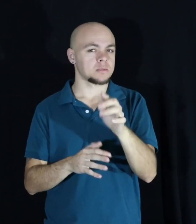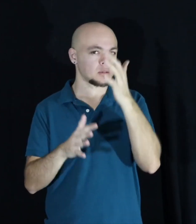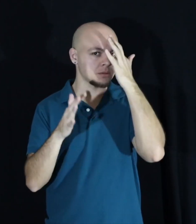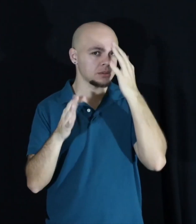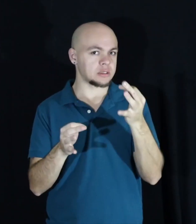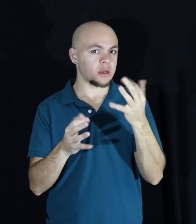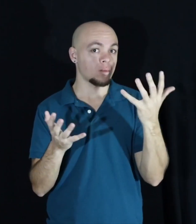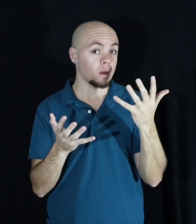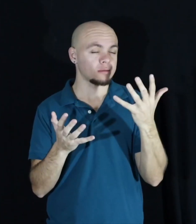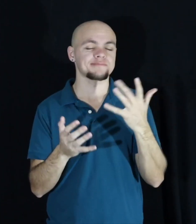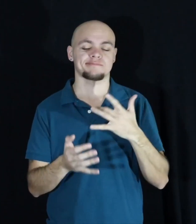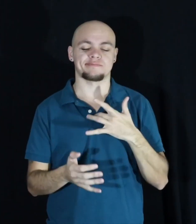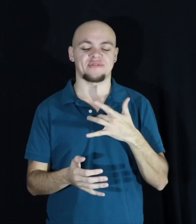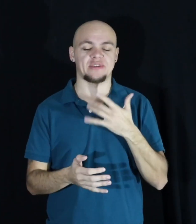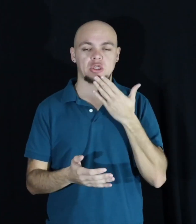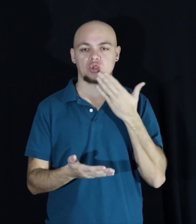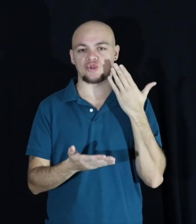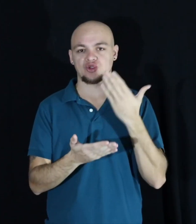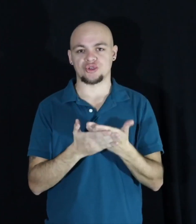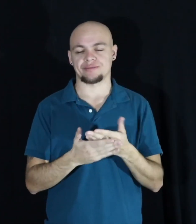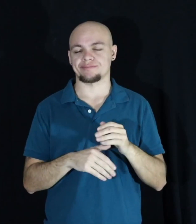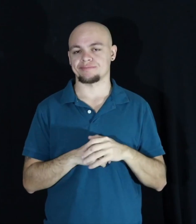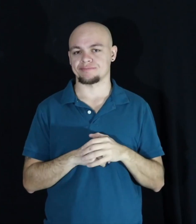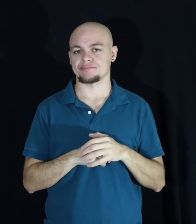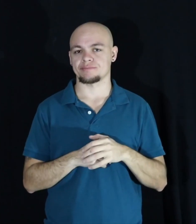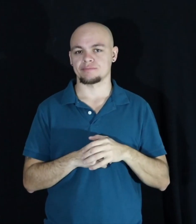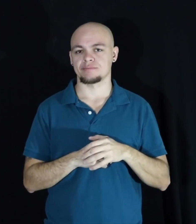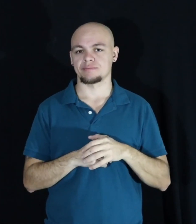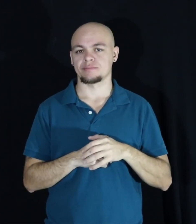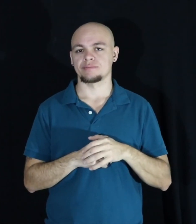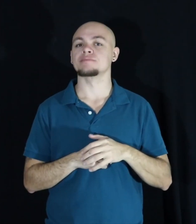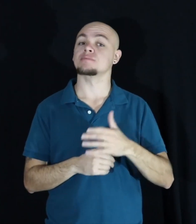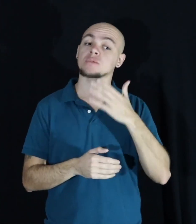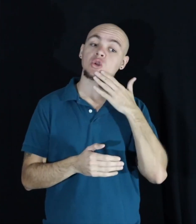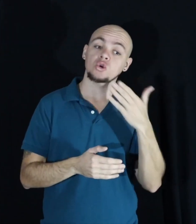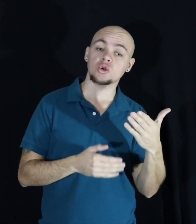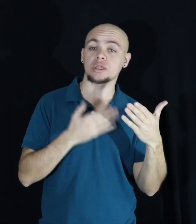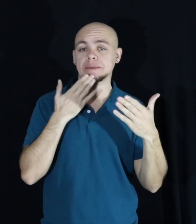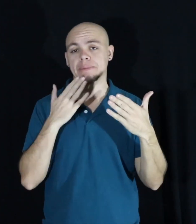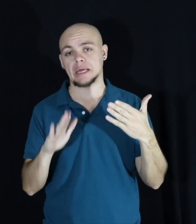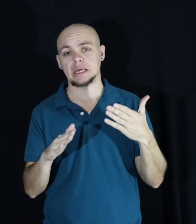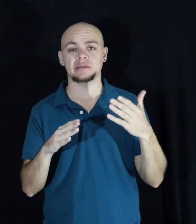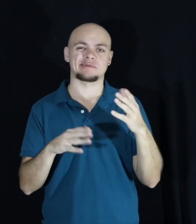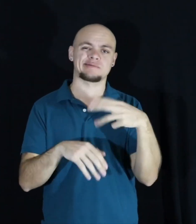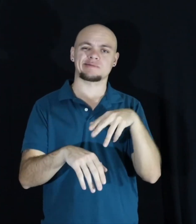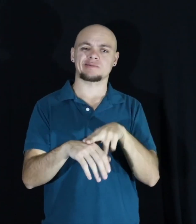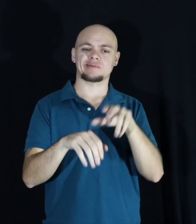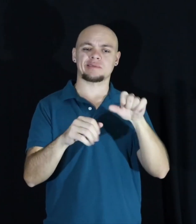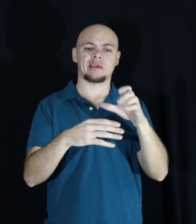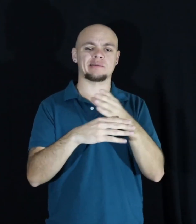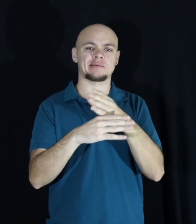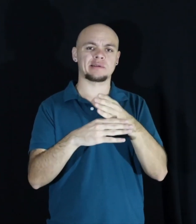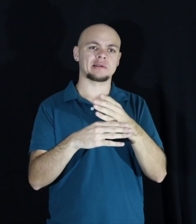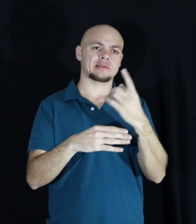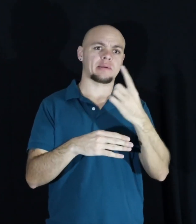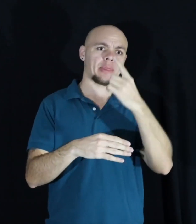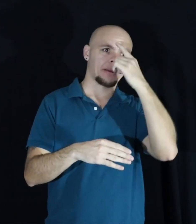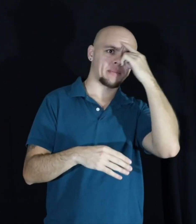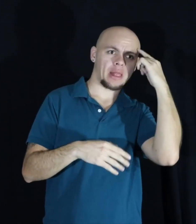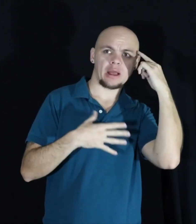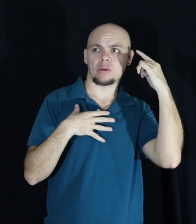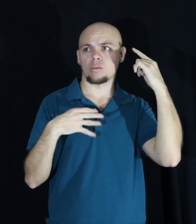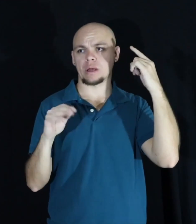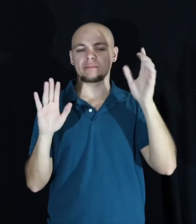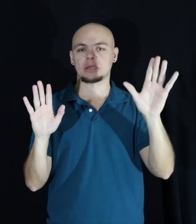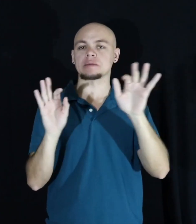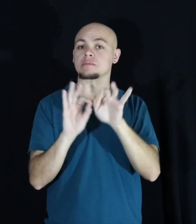good. Of course, there can be something good or bad. Sometimes you might see something in black and white, and that's okay. The key